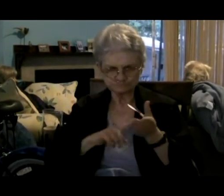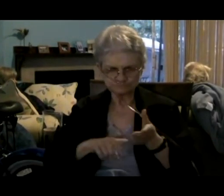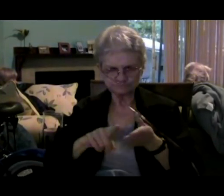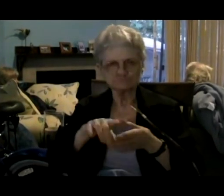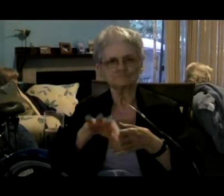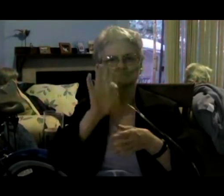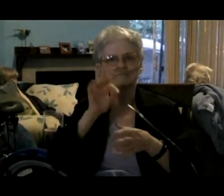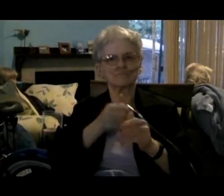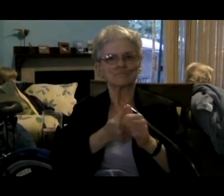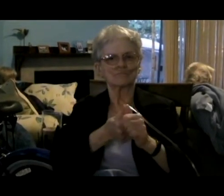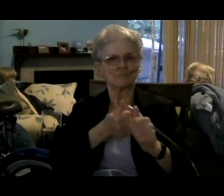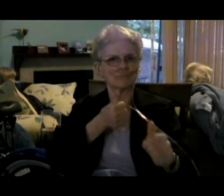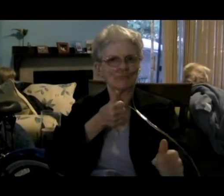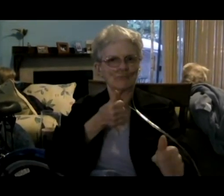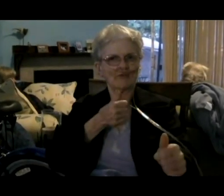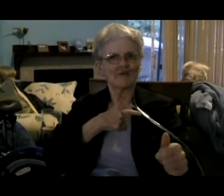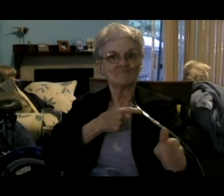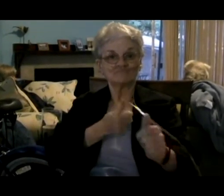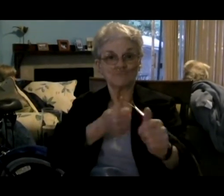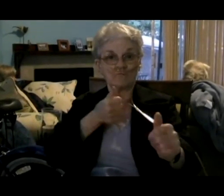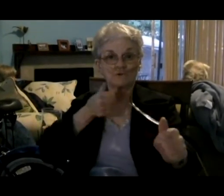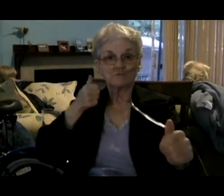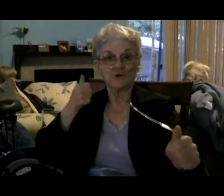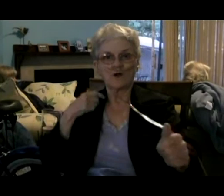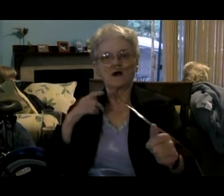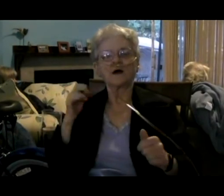that I didn't hear when she called. So we went to the doctor, and